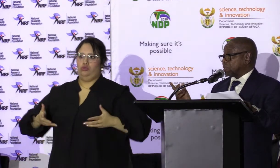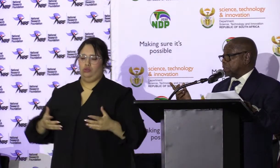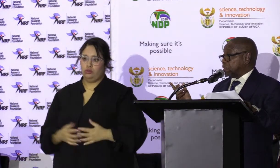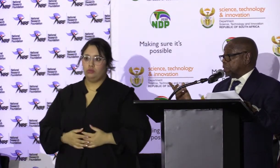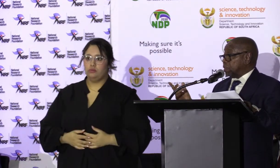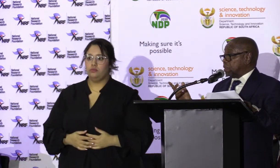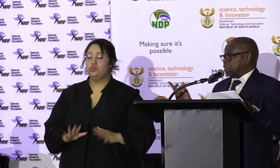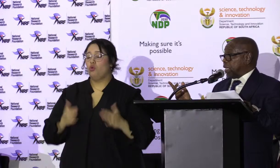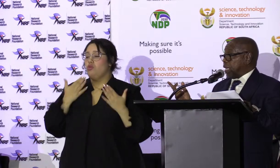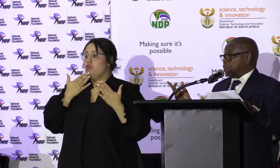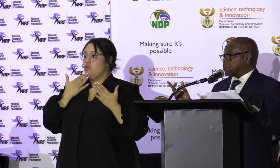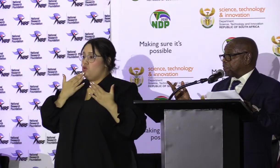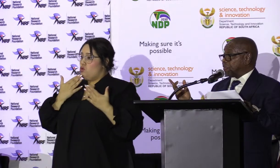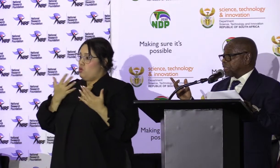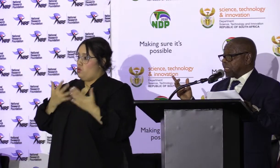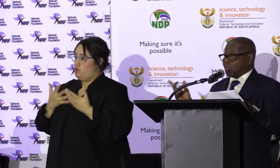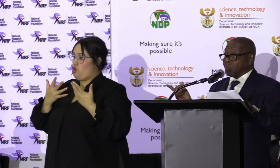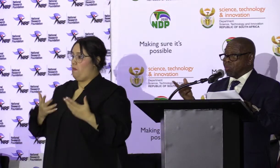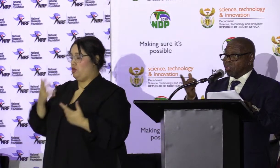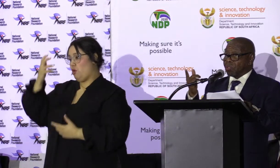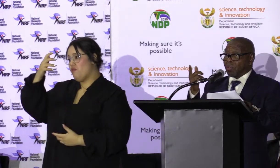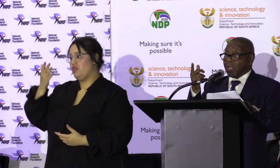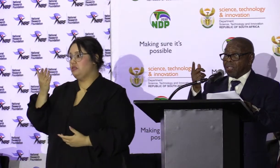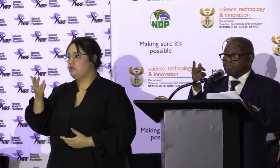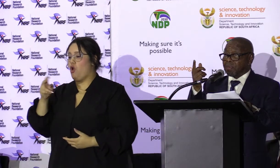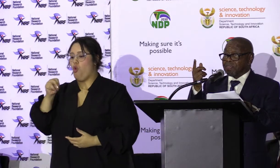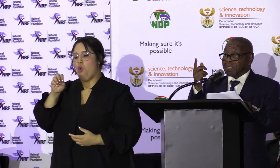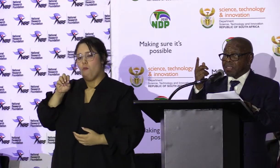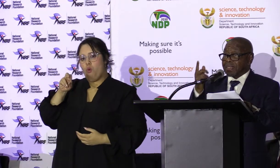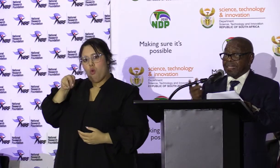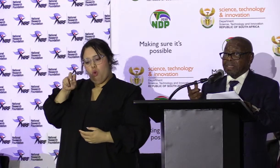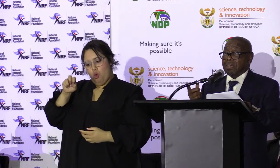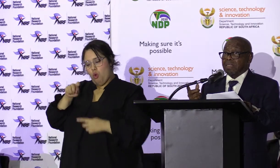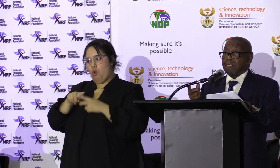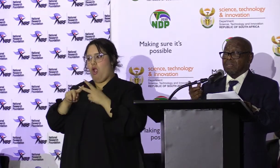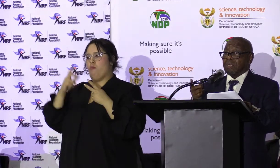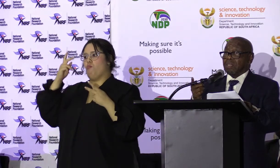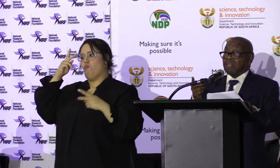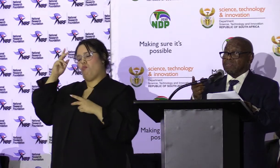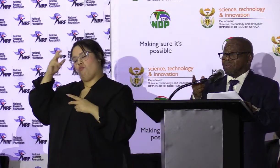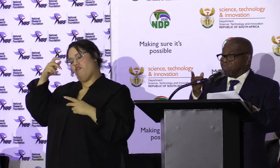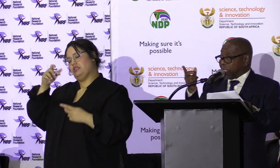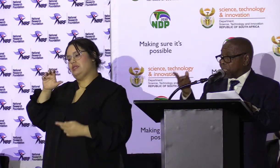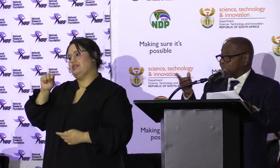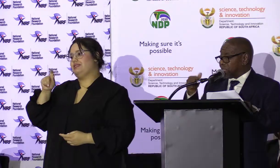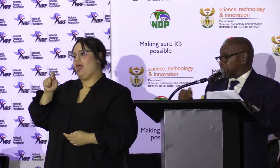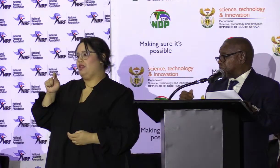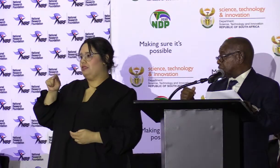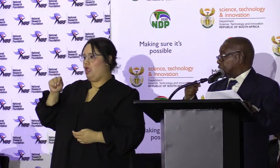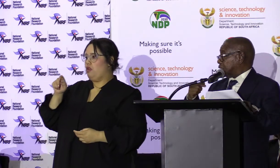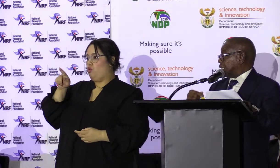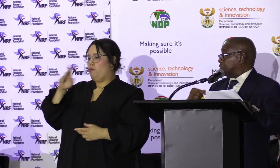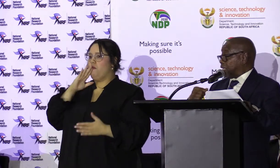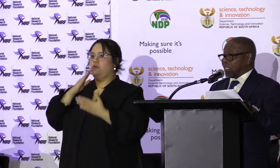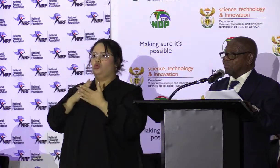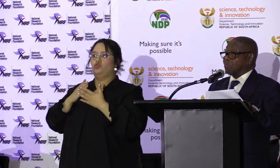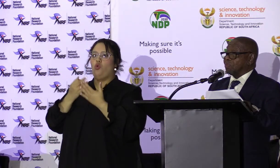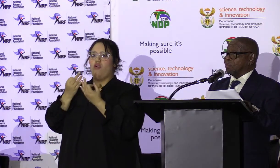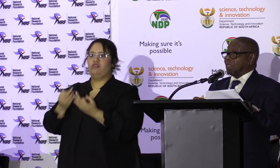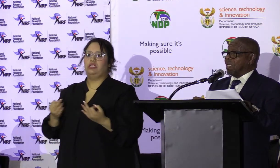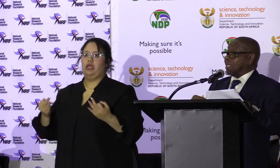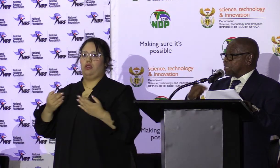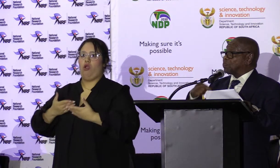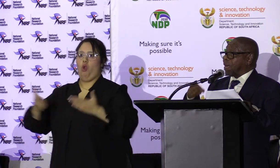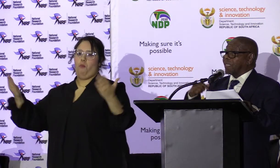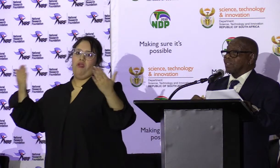very much, Professor Nzimande and Professor Skelton, for making this facility